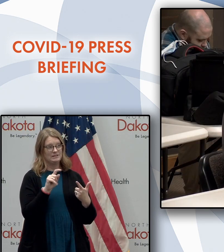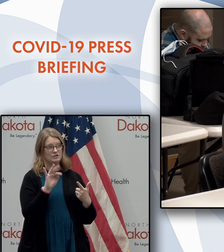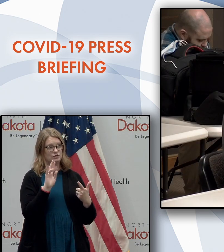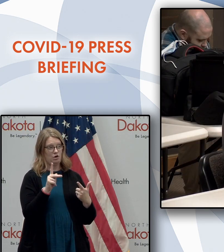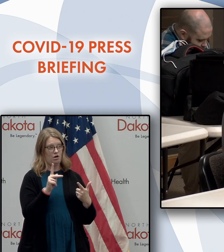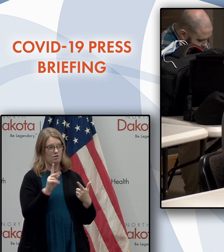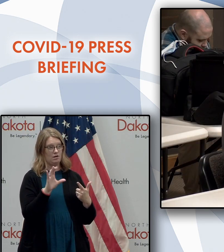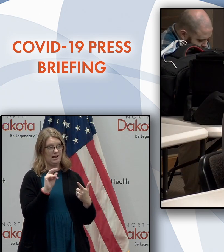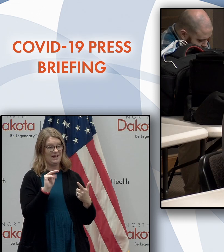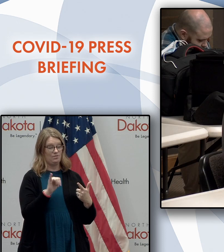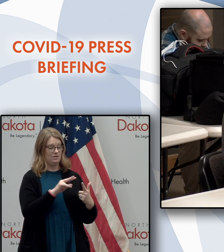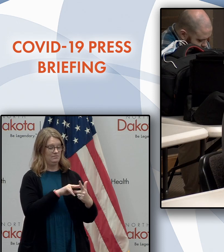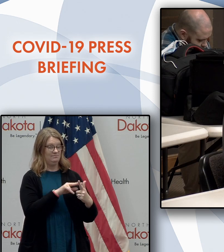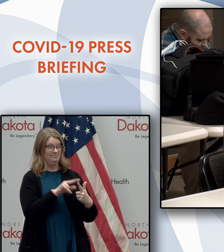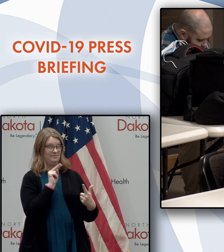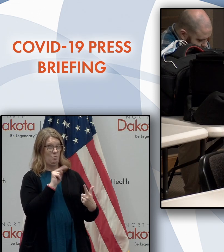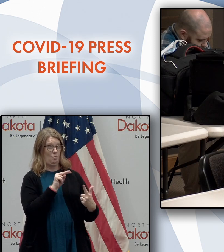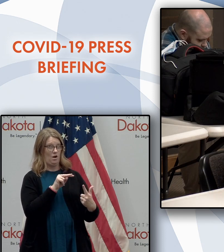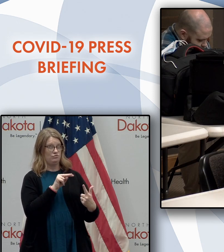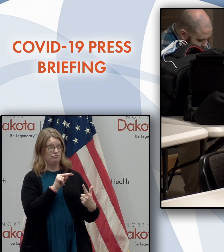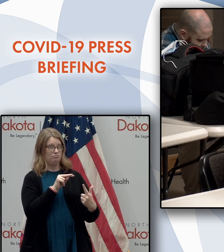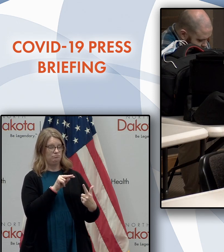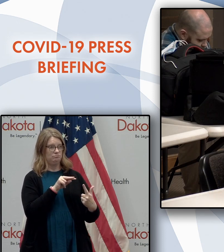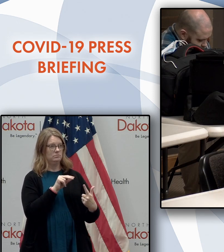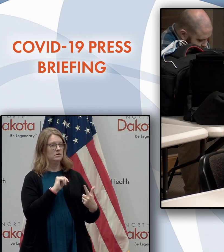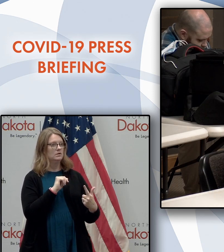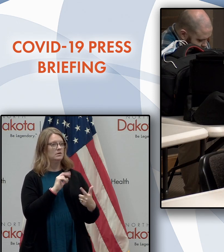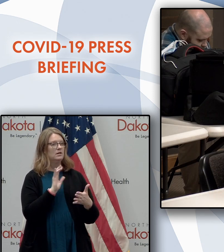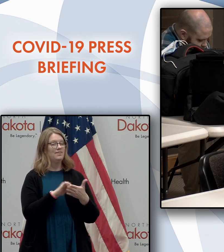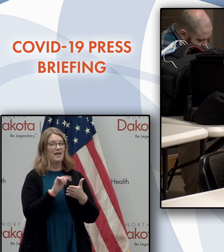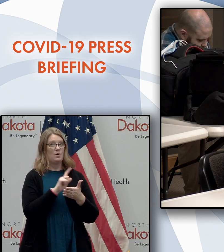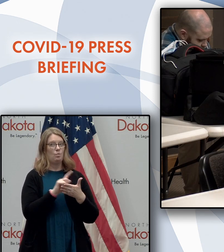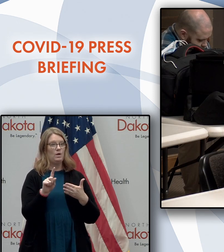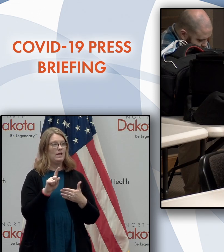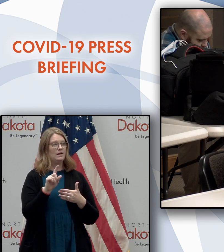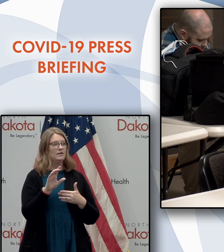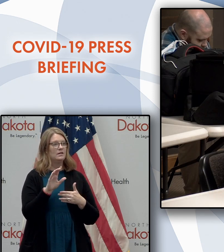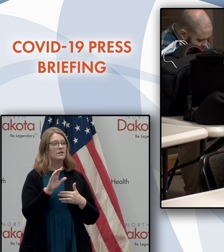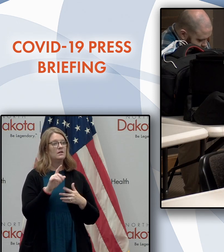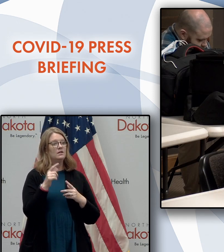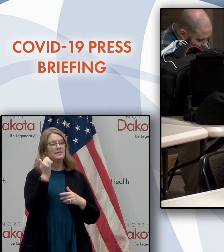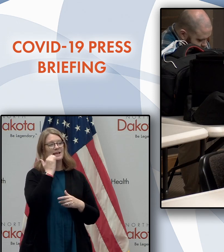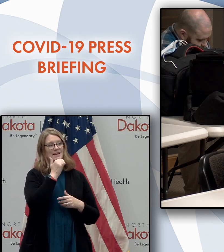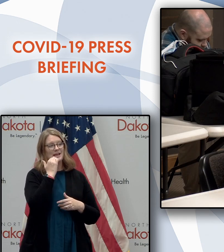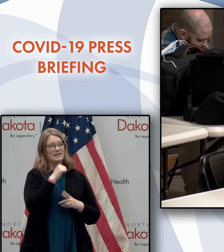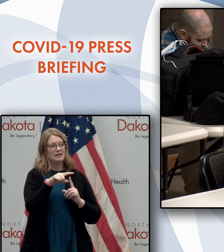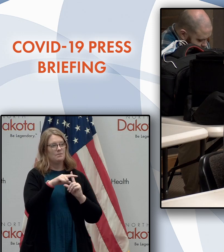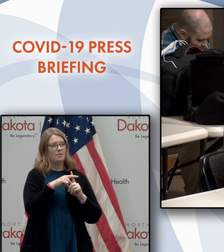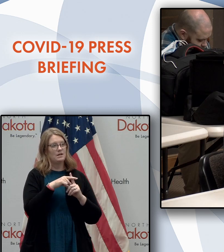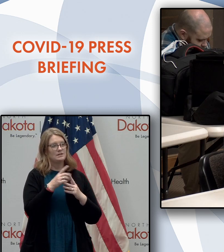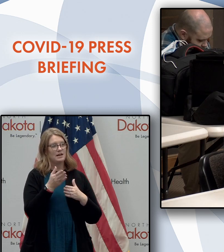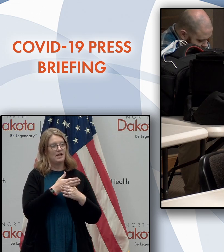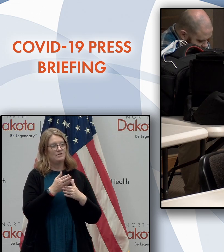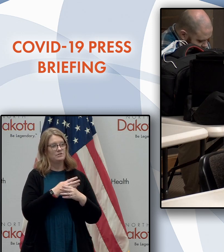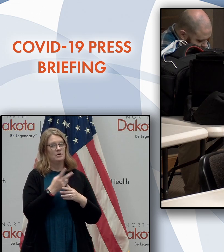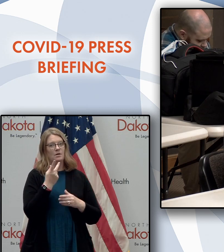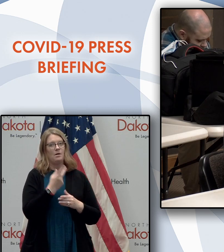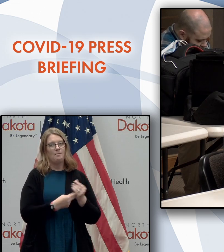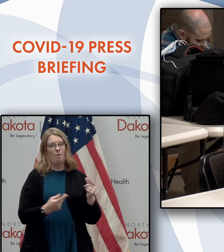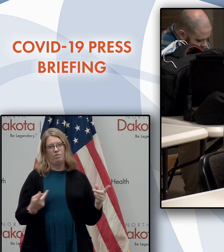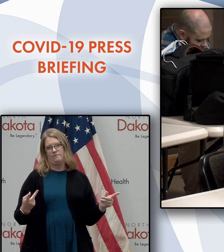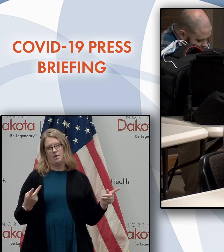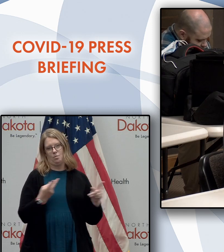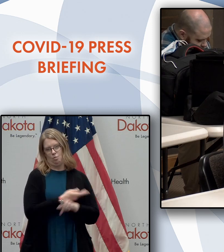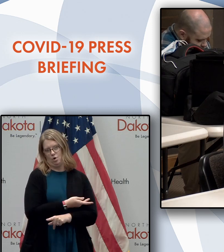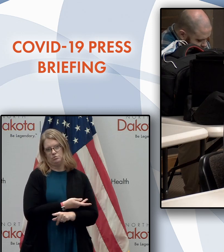counties to keep your eye on. They're in moderate. In that week, their active case count and their daily positive rolling average have both gotten